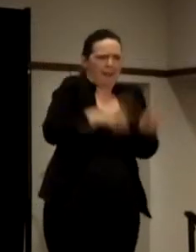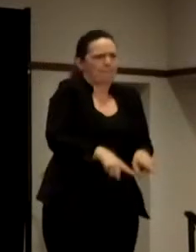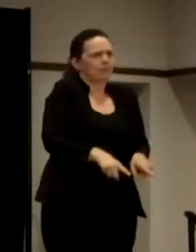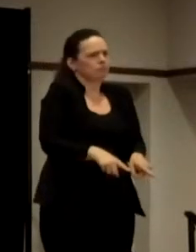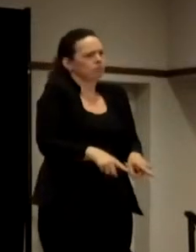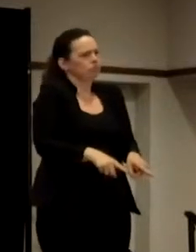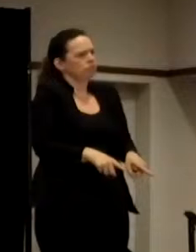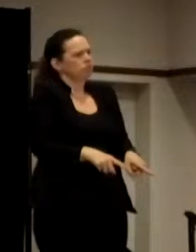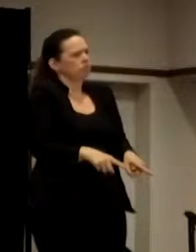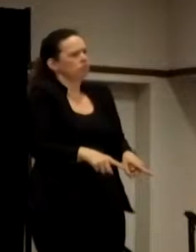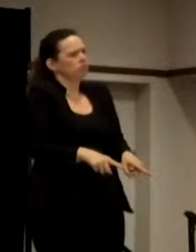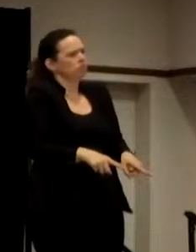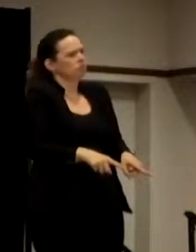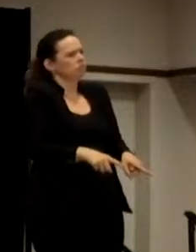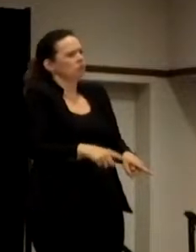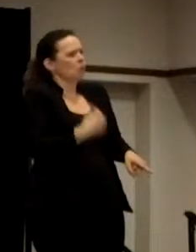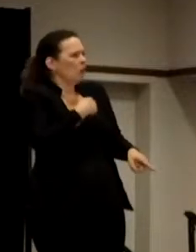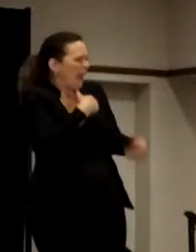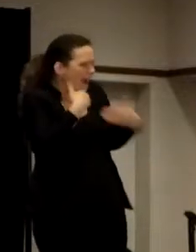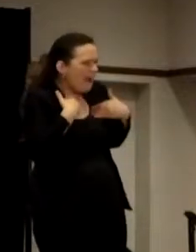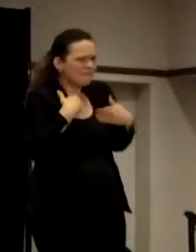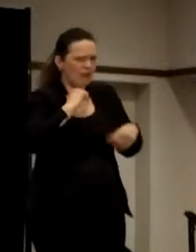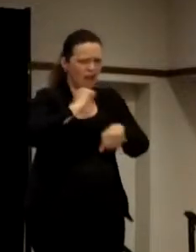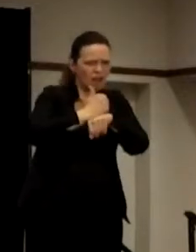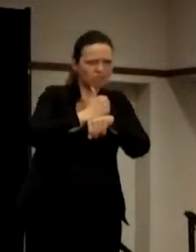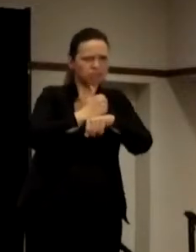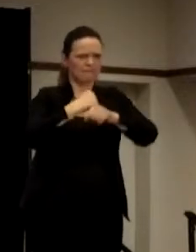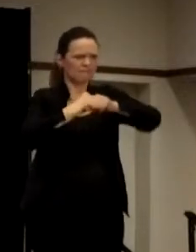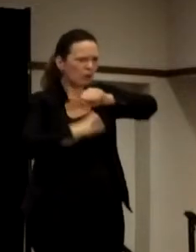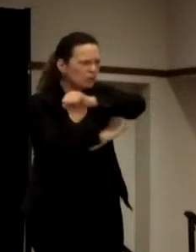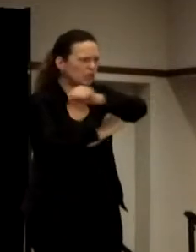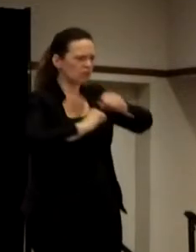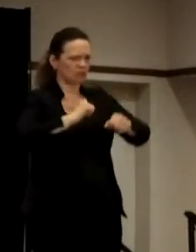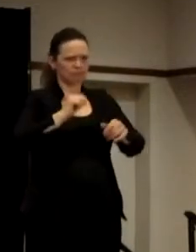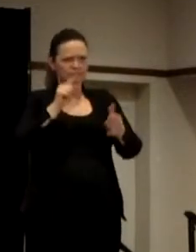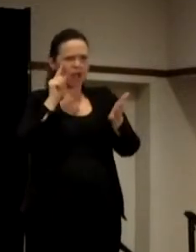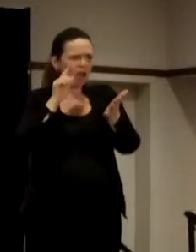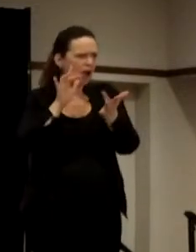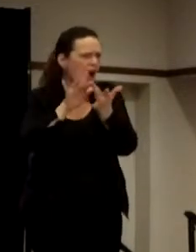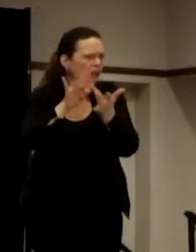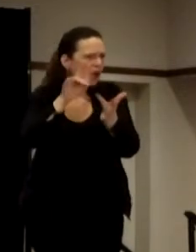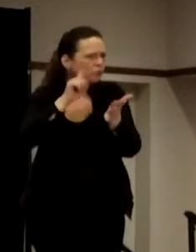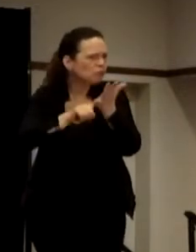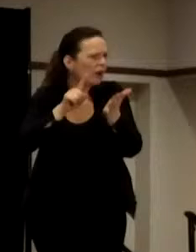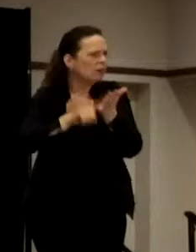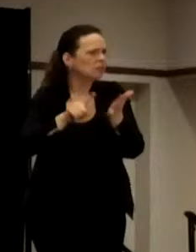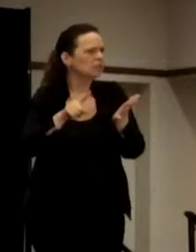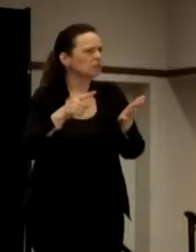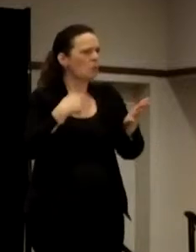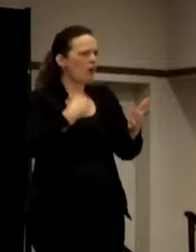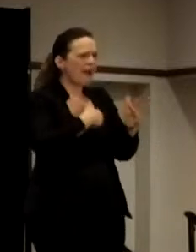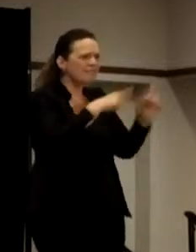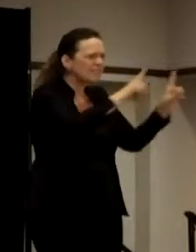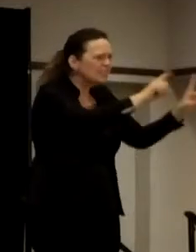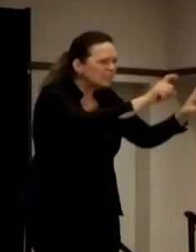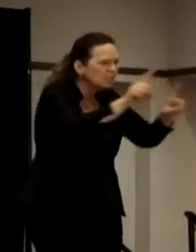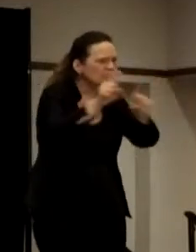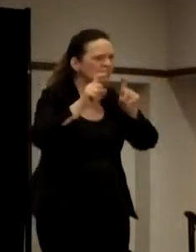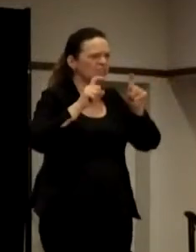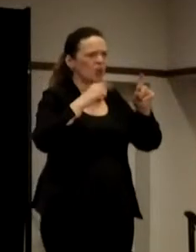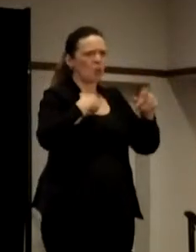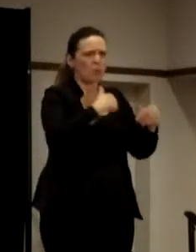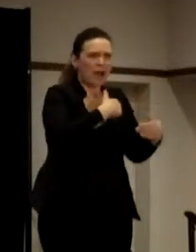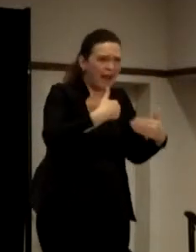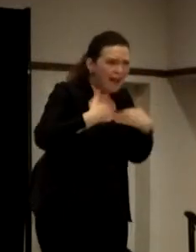tracing. We have to work on this. We want to end this pandemic. It's not in our interest to put forward any